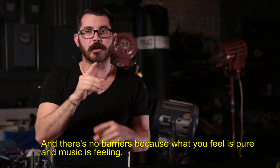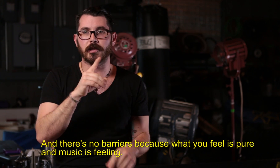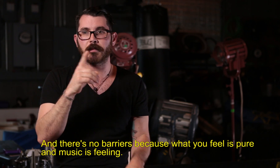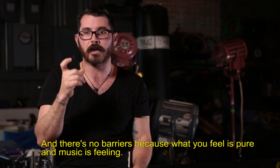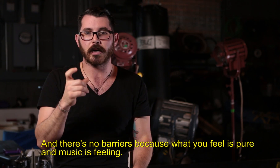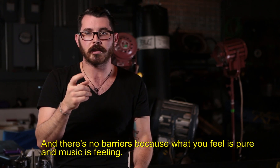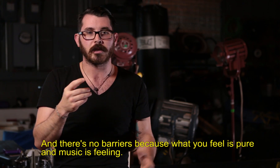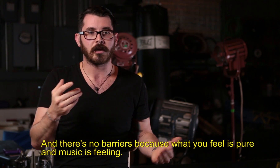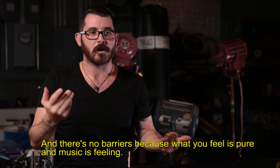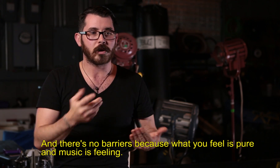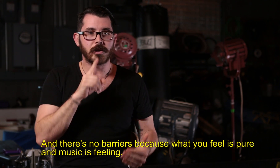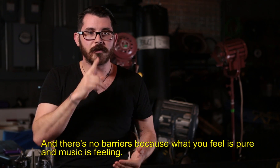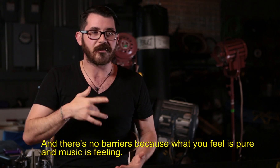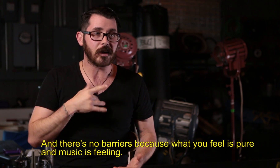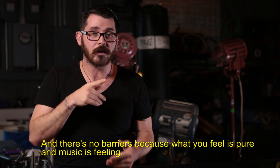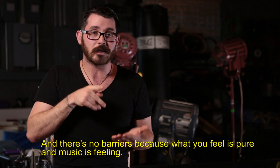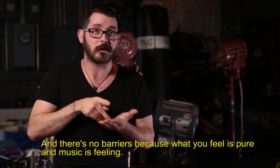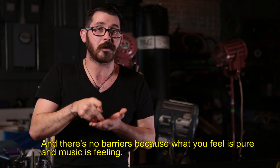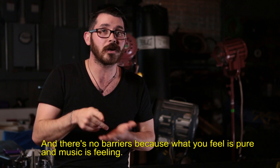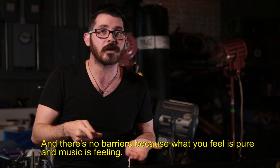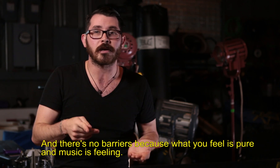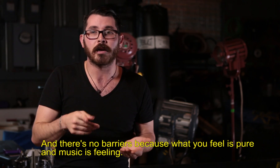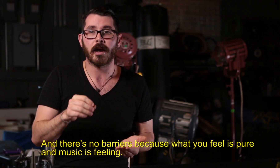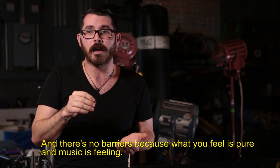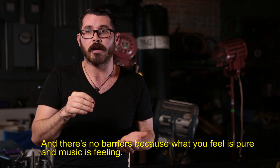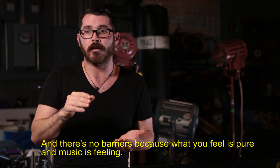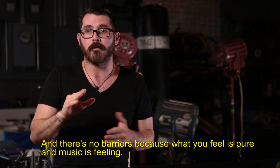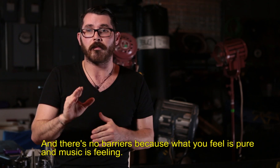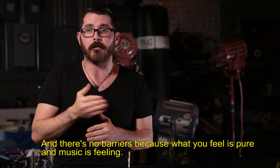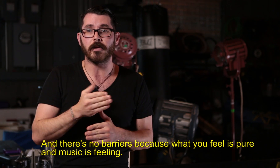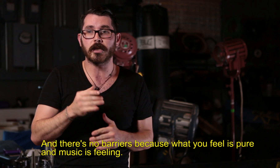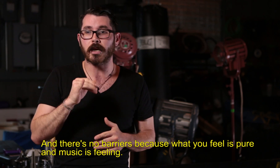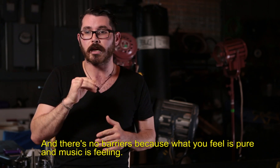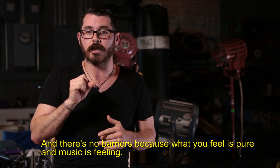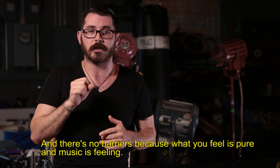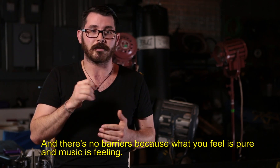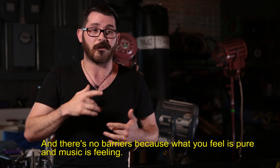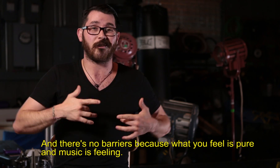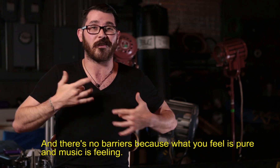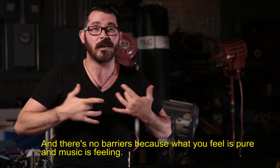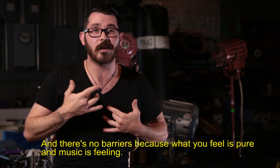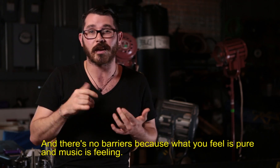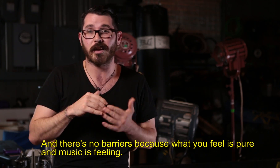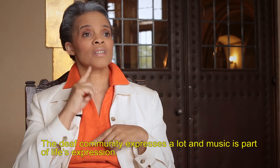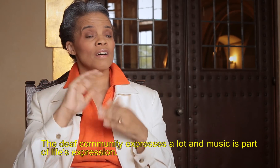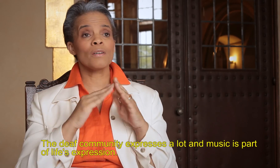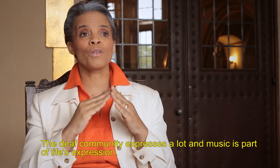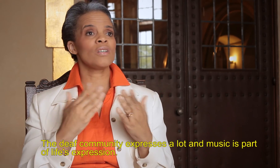barriers because what you feel is pure, and music is feeling. The deaf